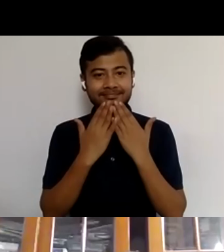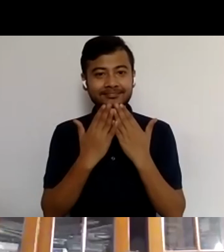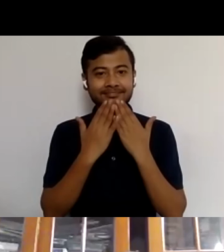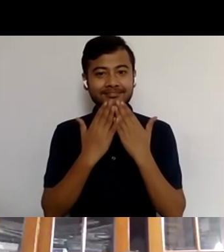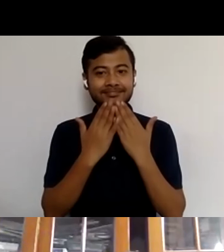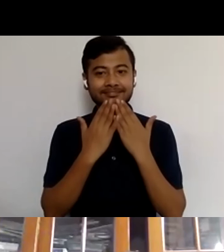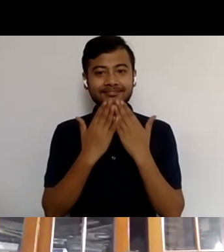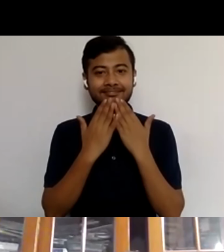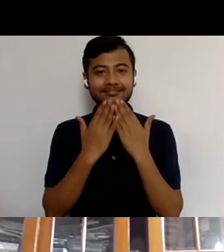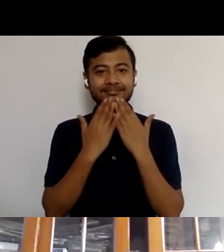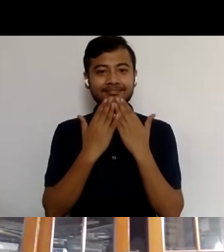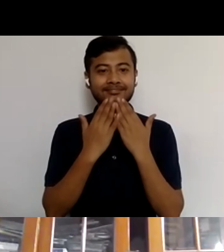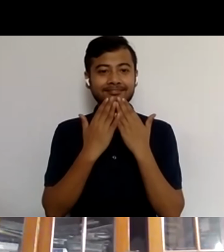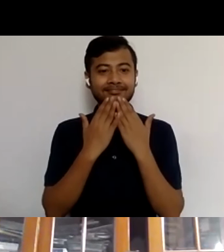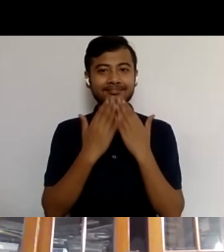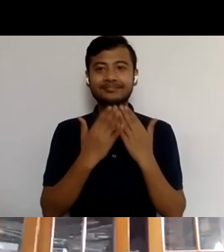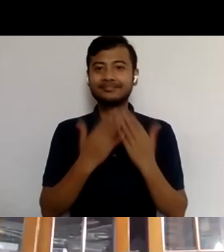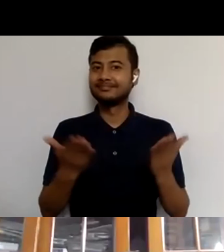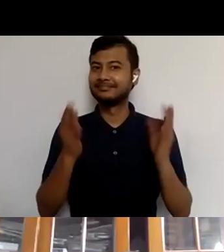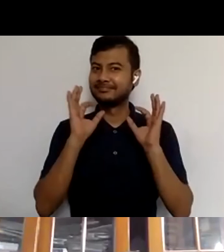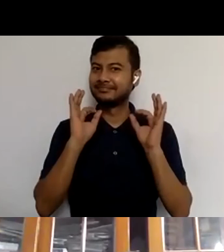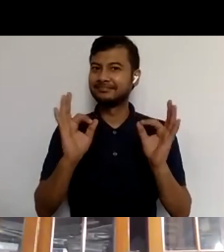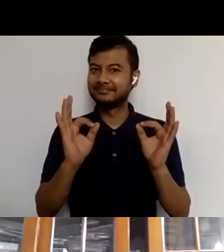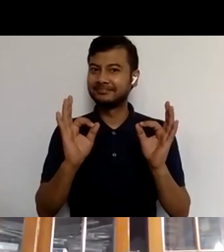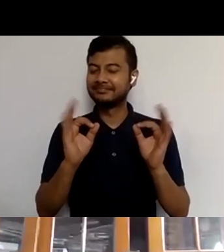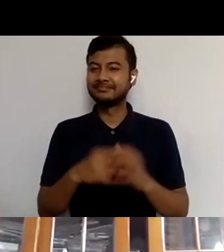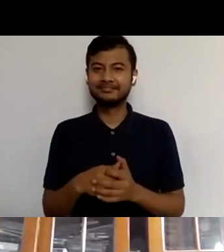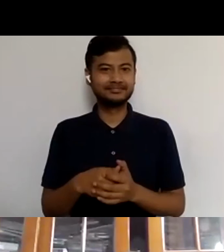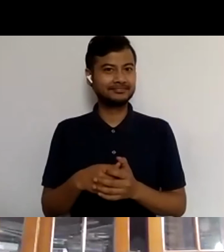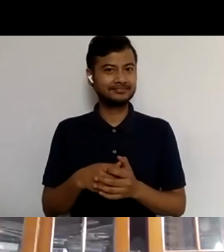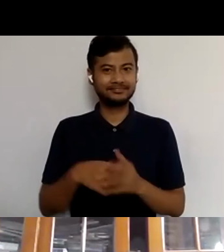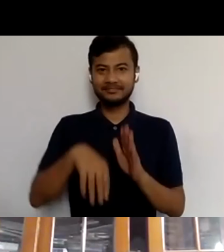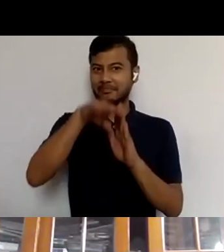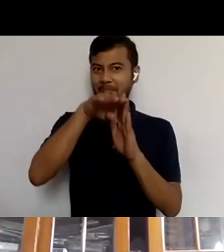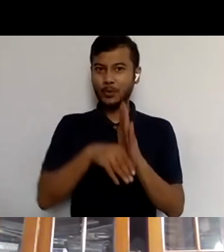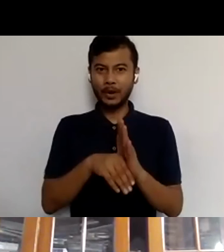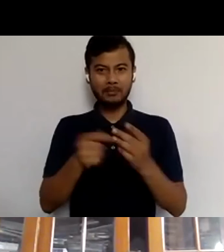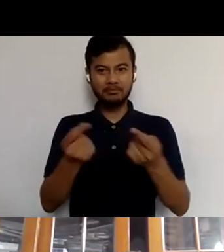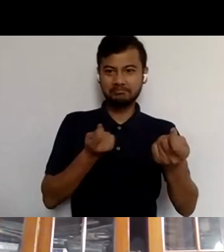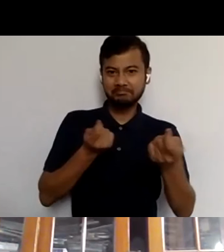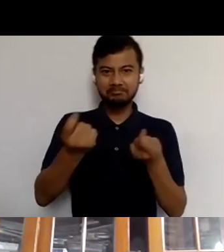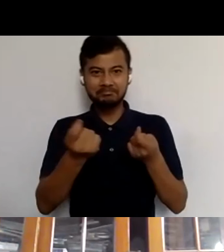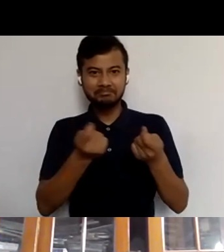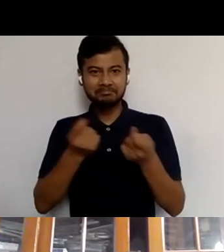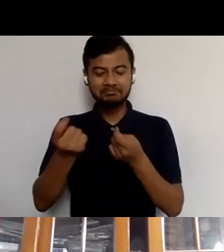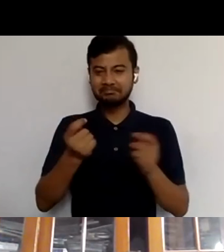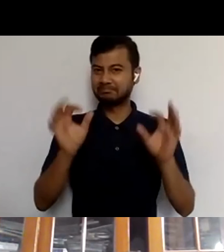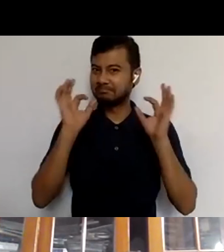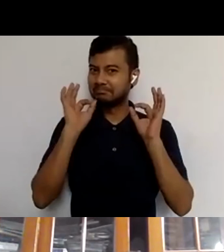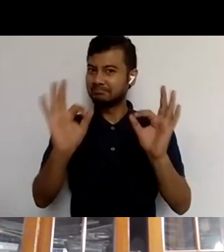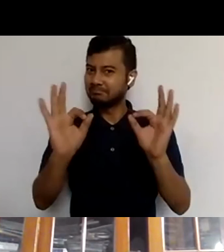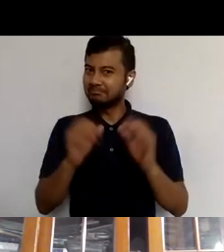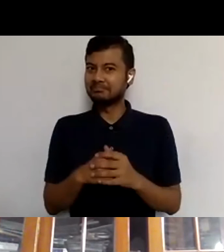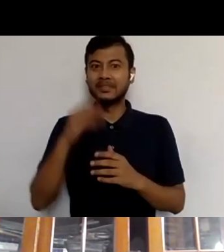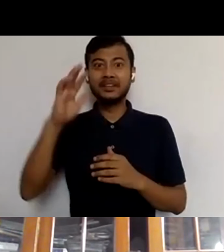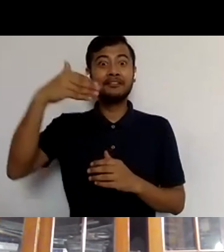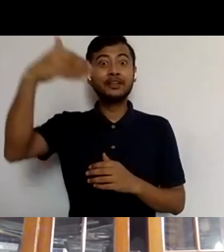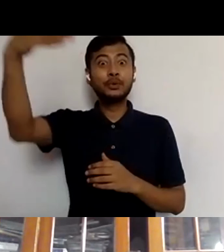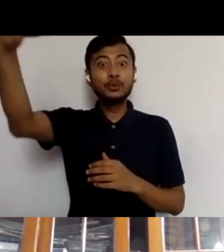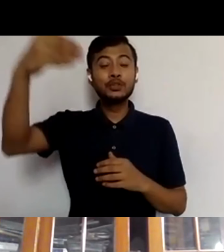Masterful, masterful conducting of the entire events today. I shall keep you in mind for future